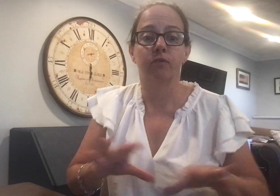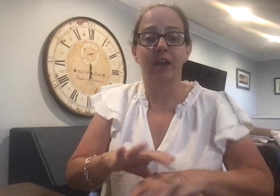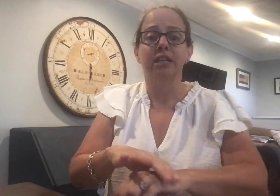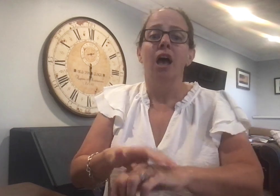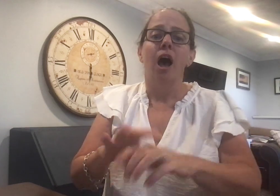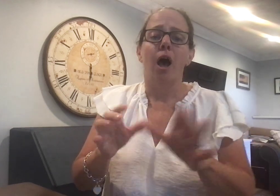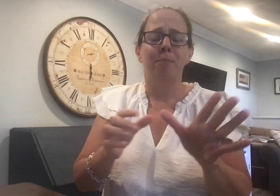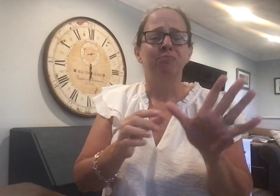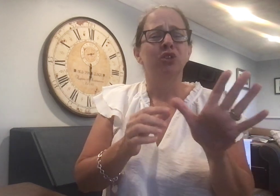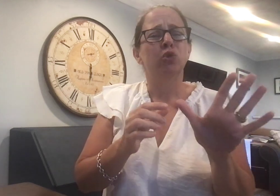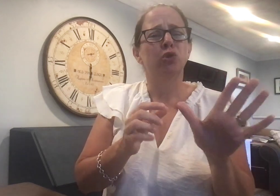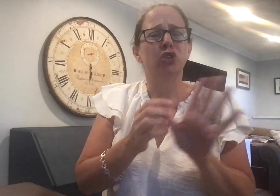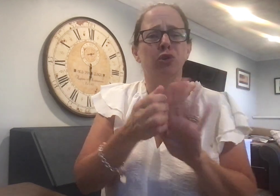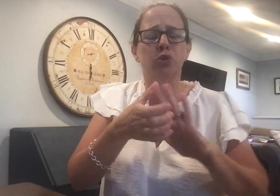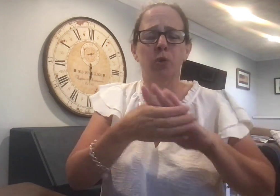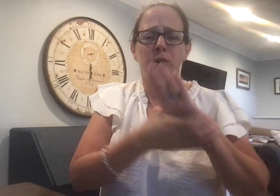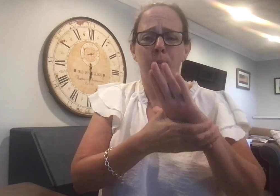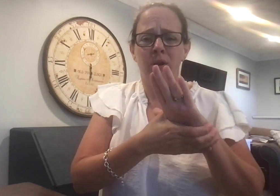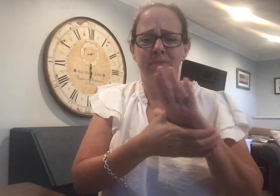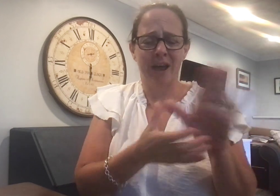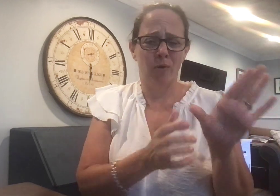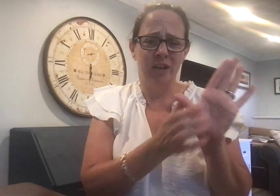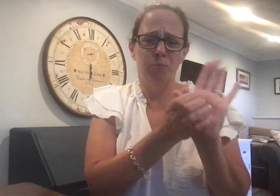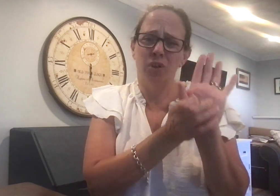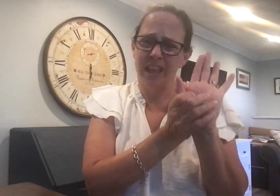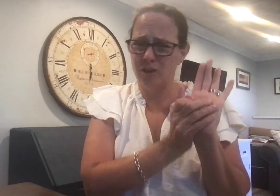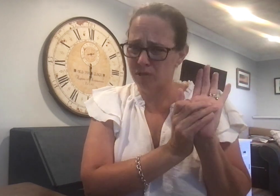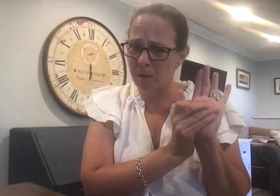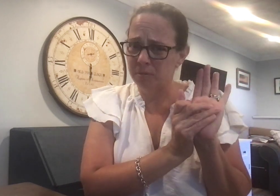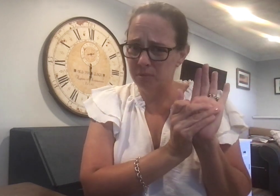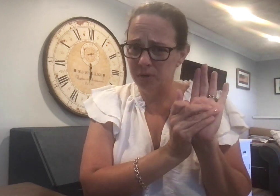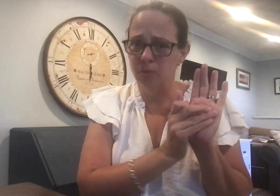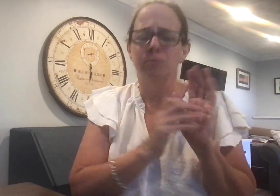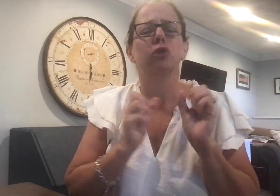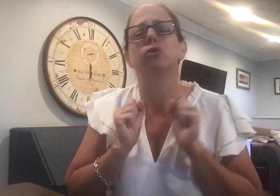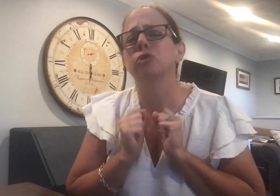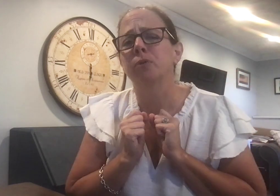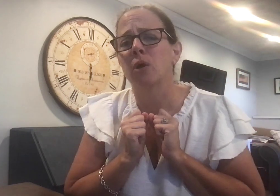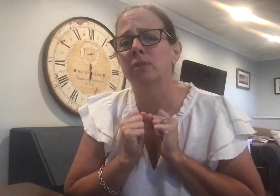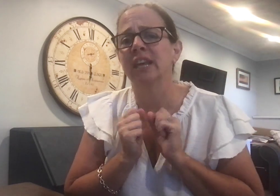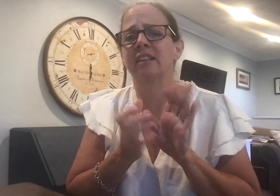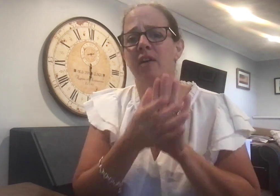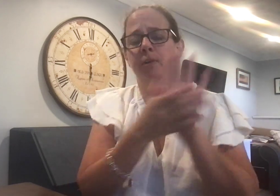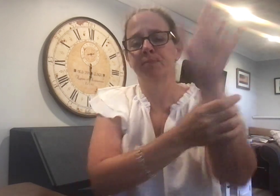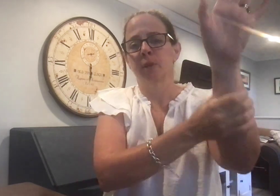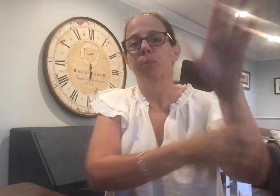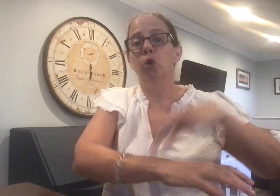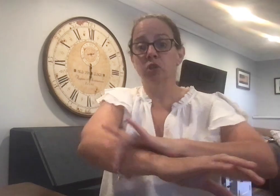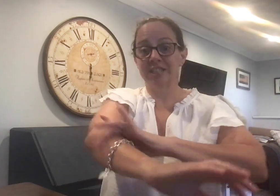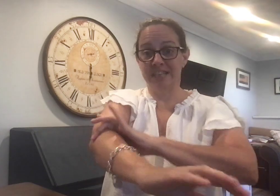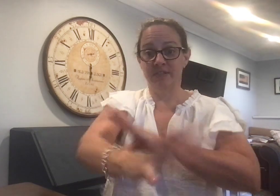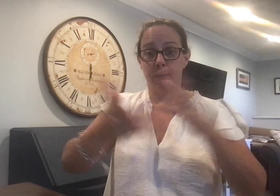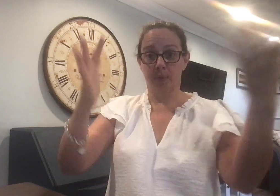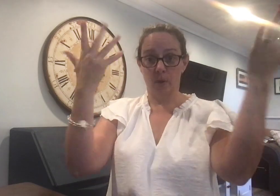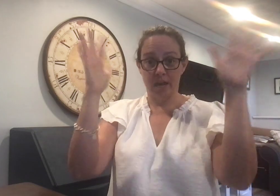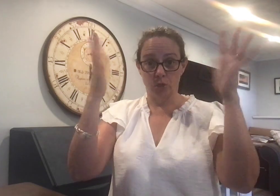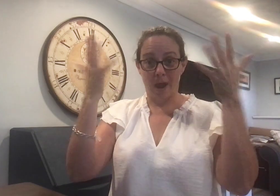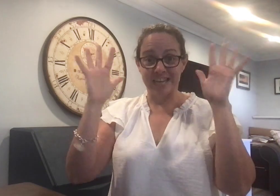face. Those shirts where you put them down and you put like your thumb through, they're super cozy. I love them. Pull your sleeves up, okay, so I can see